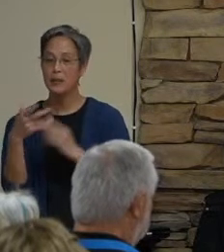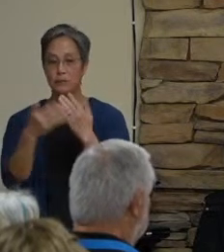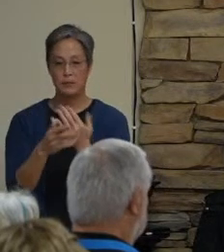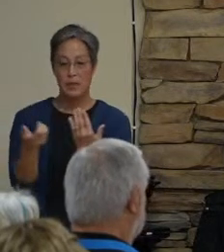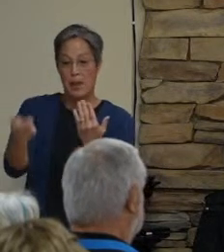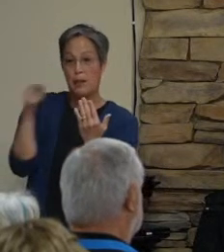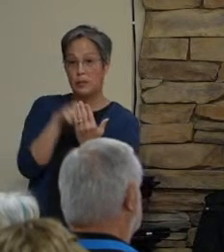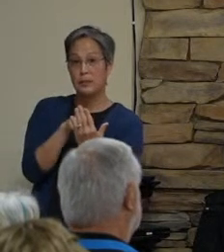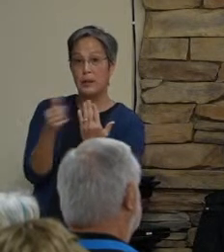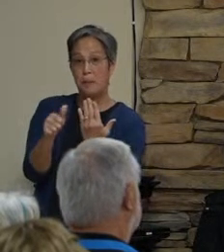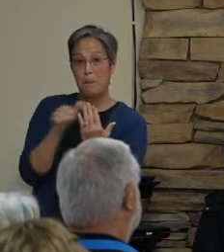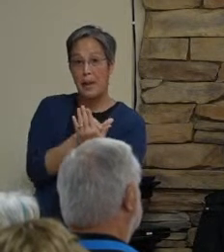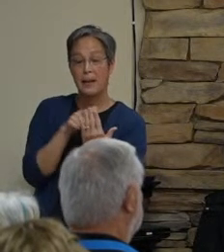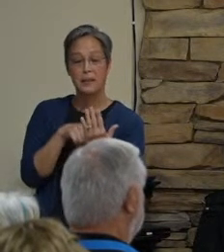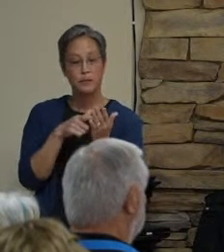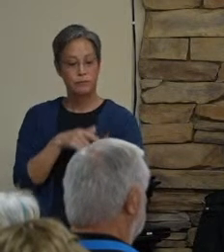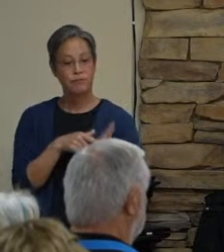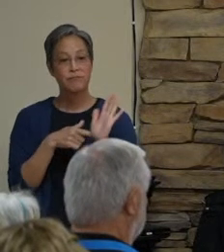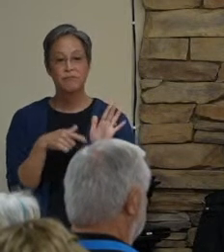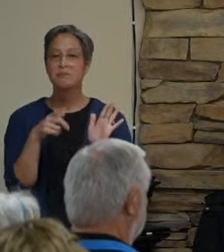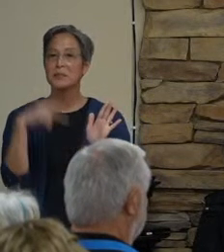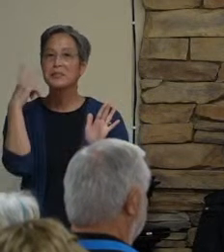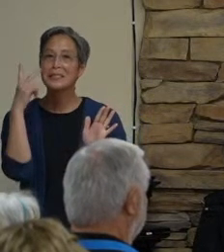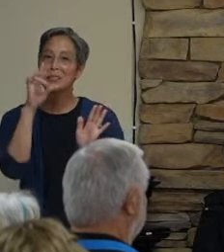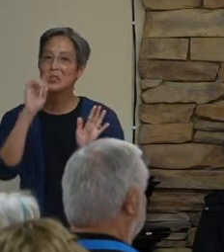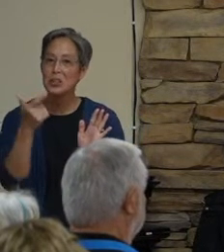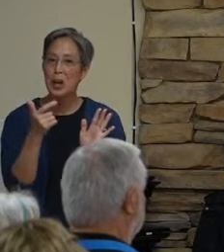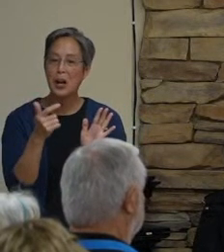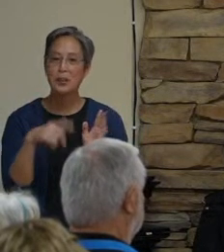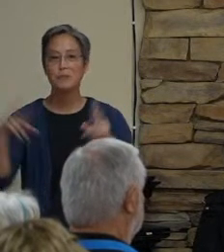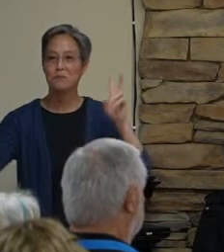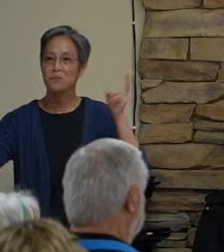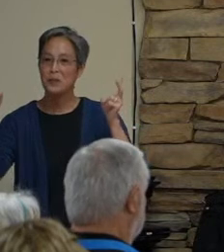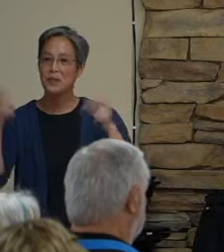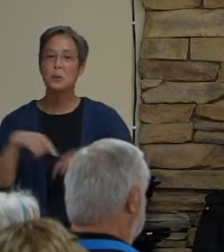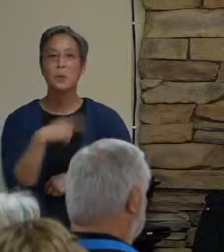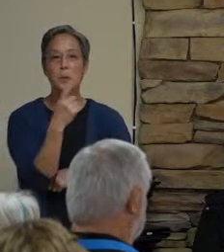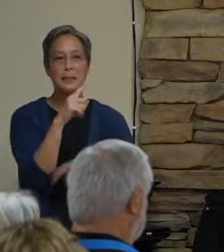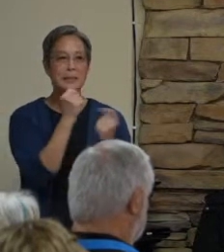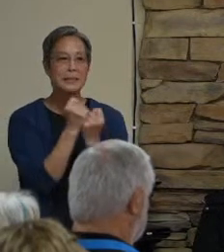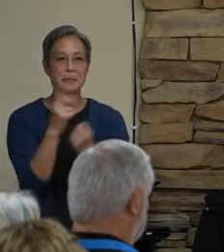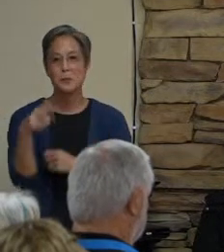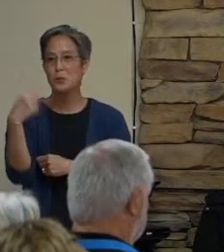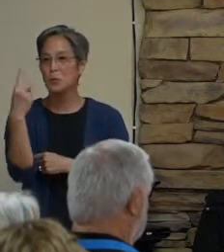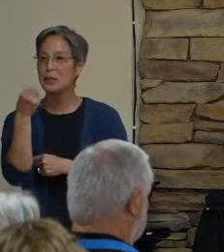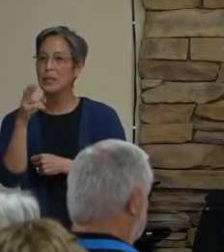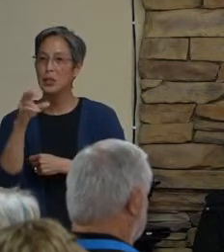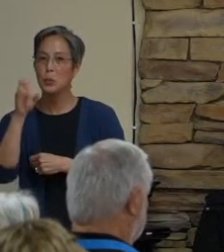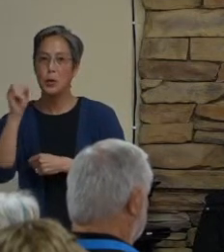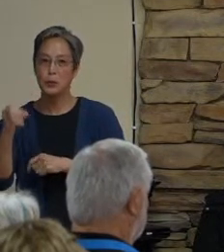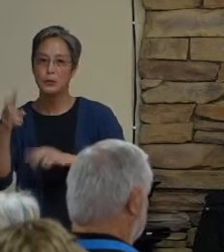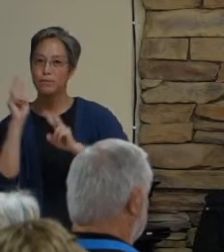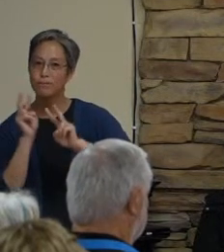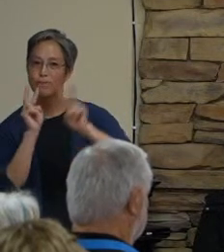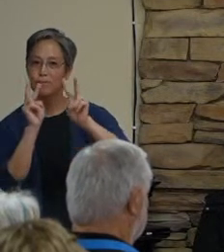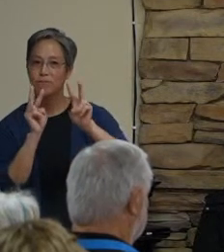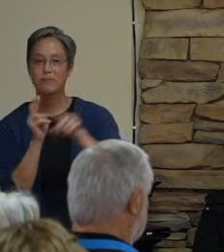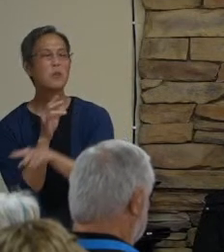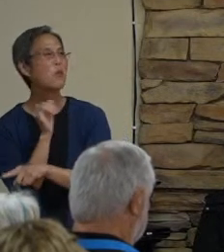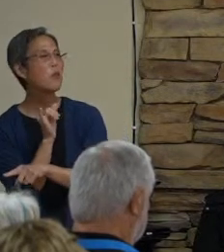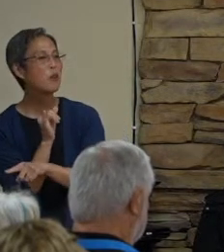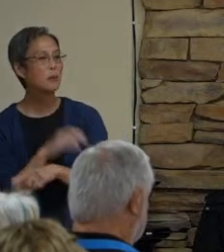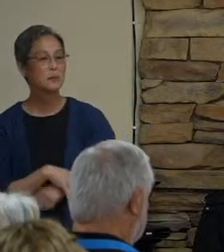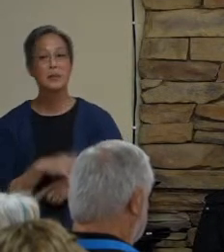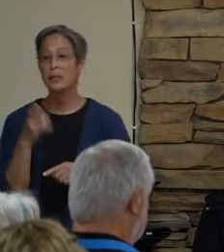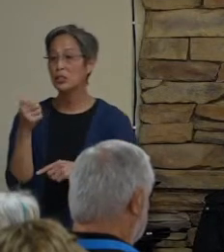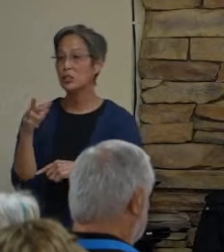an image of a dog with the phrase "one team, two heroes." Gerald served our country